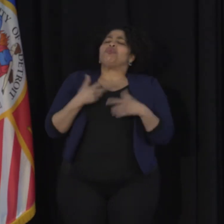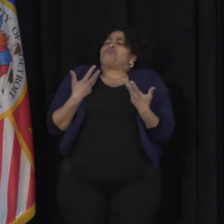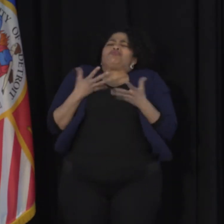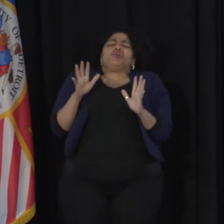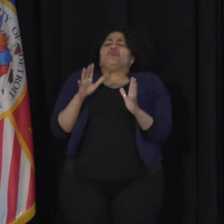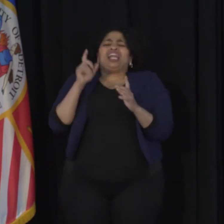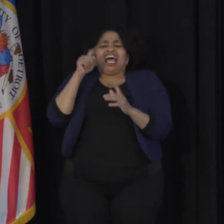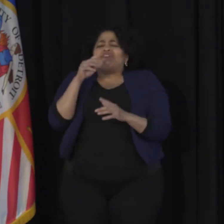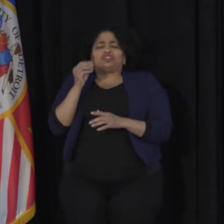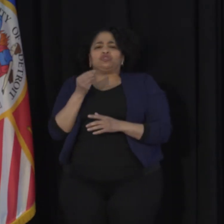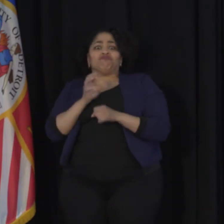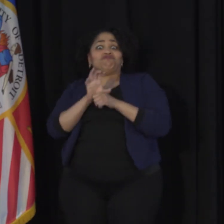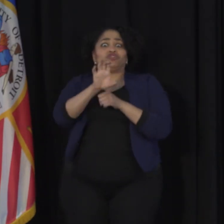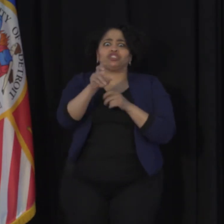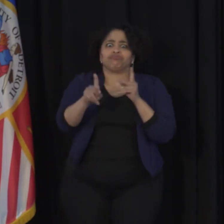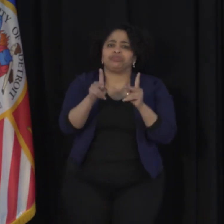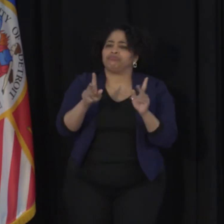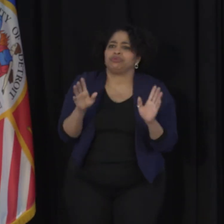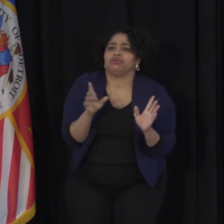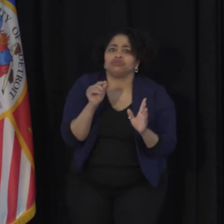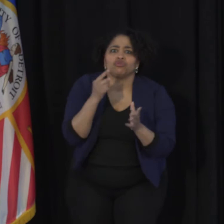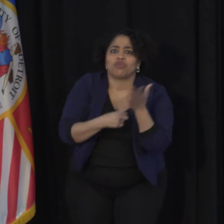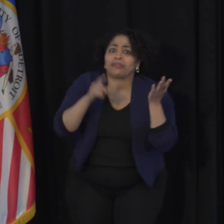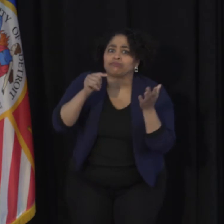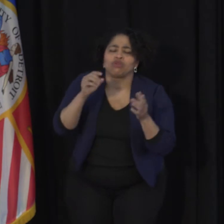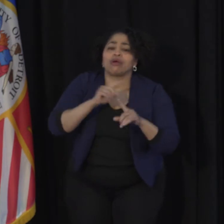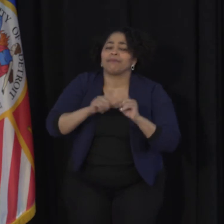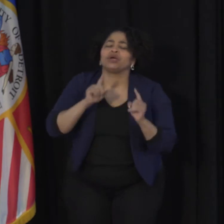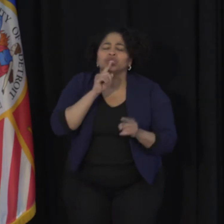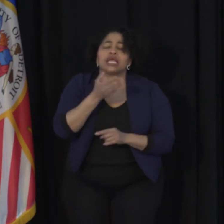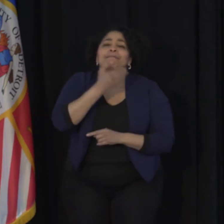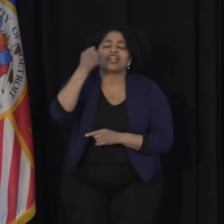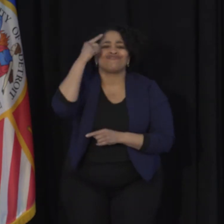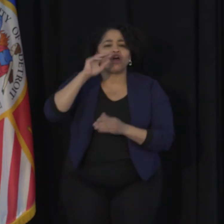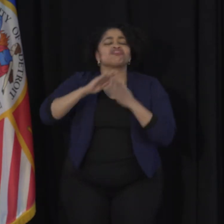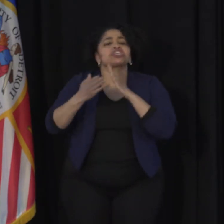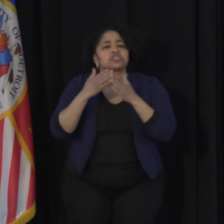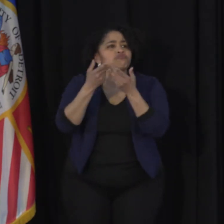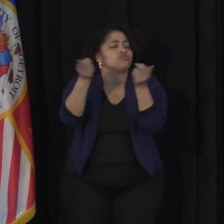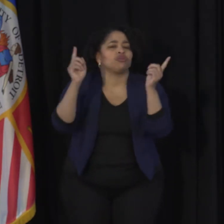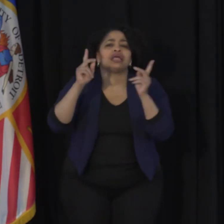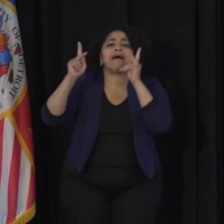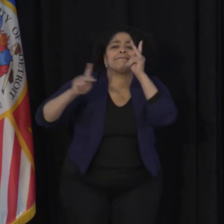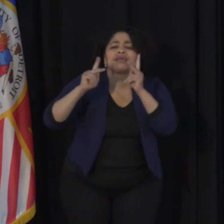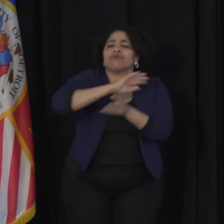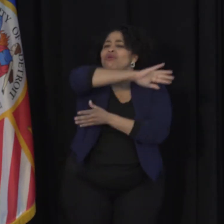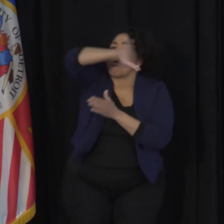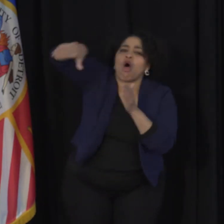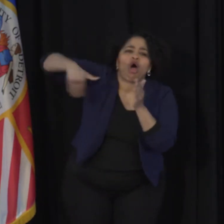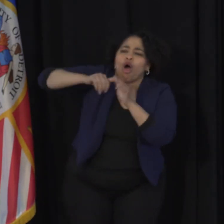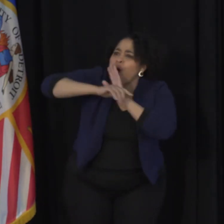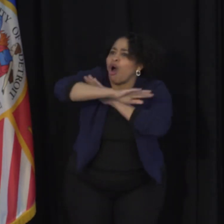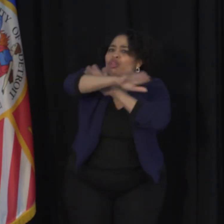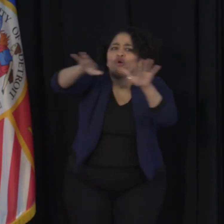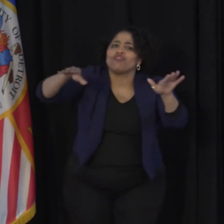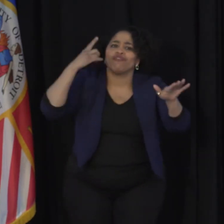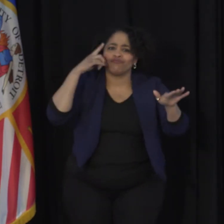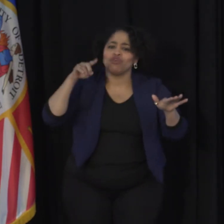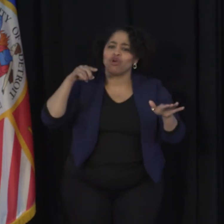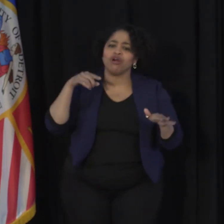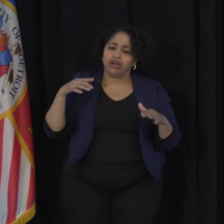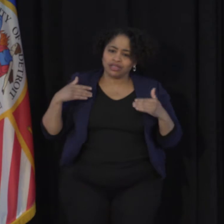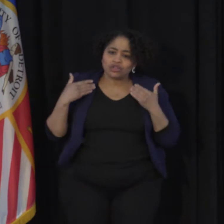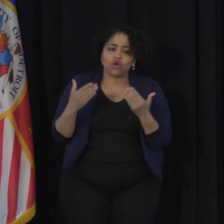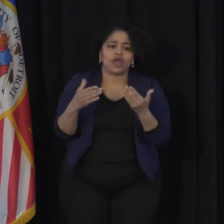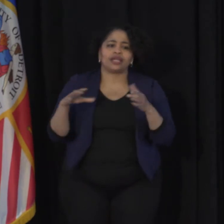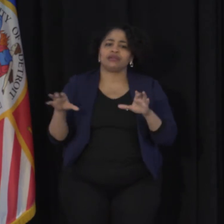take enforcement action, but it's in the best interest of the community and the people as a whole to take this action, and we're going to take the action.